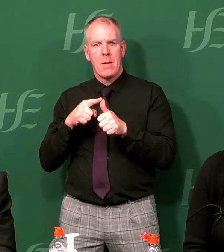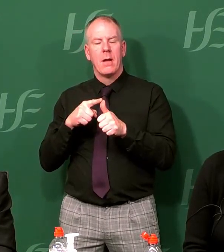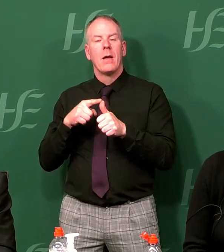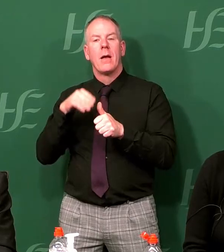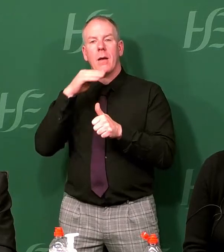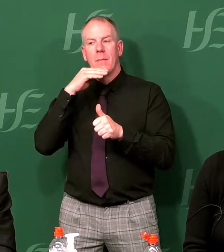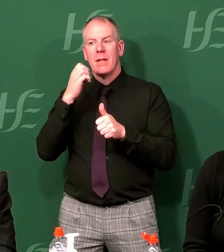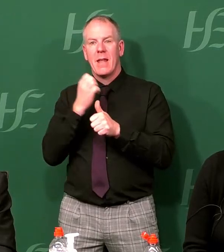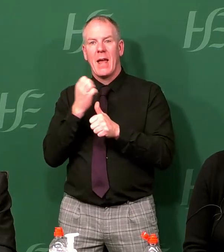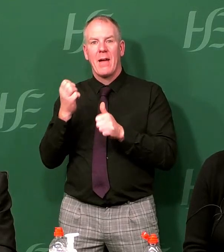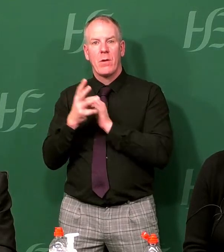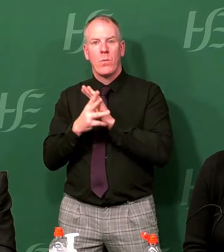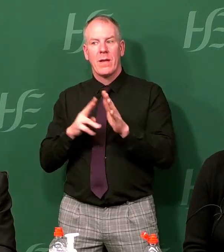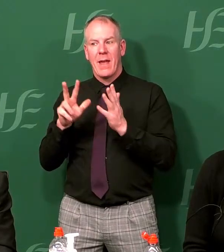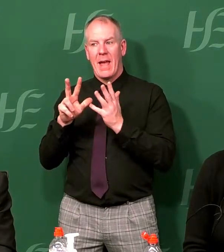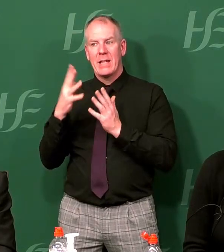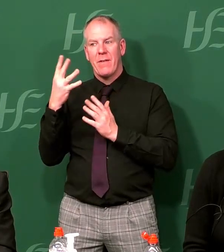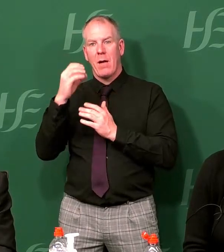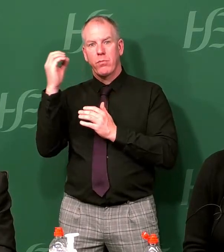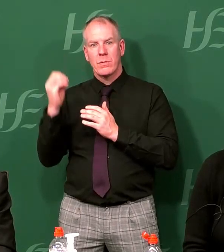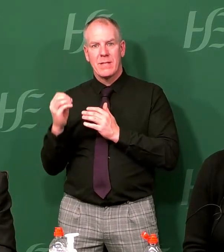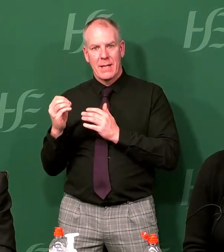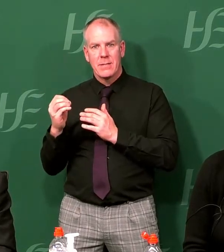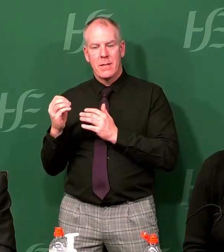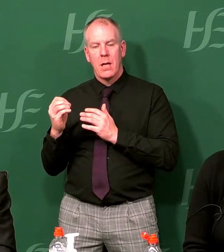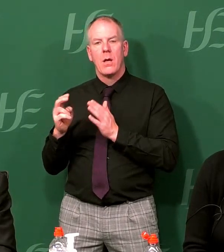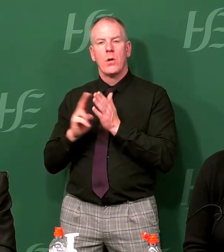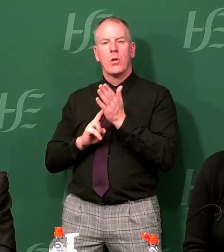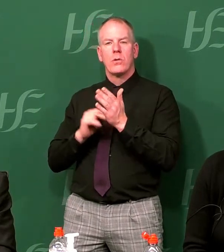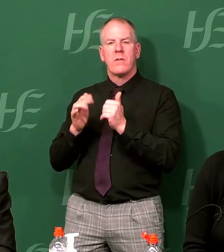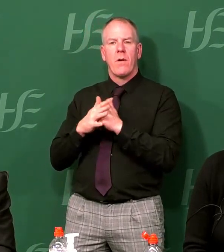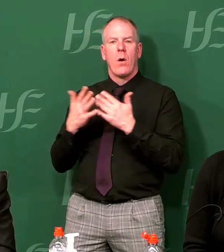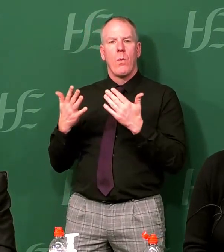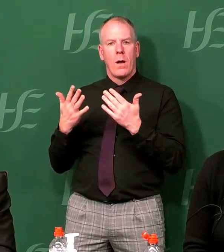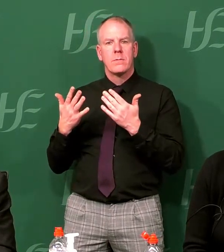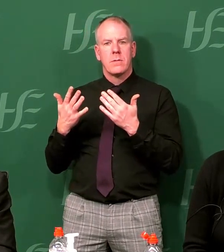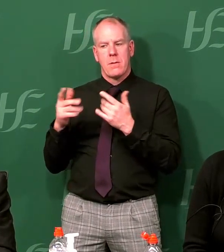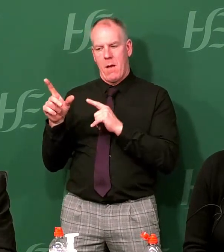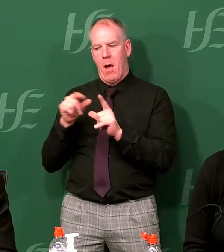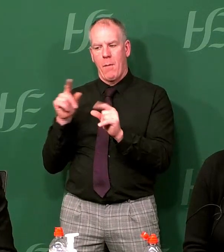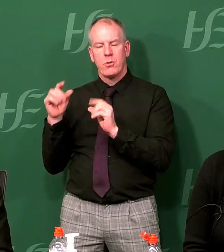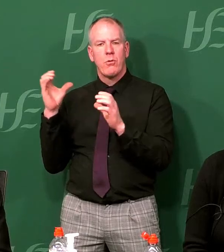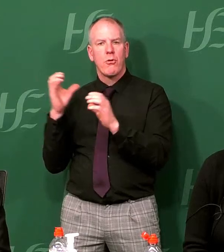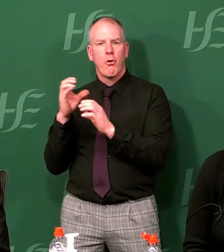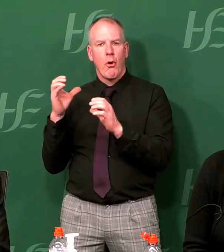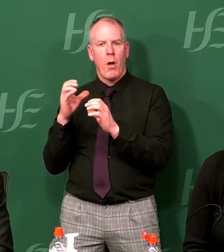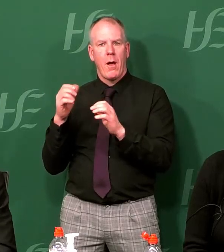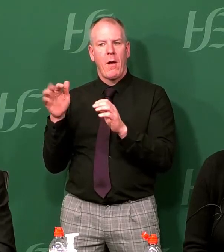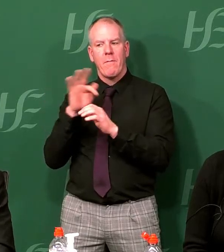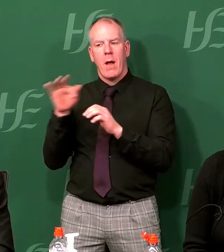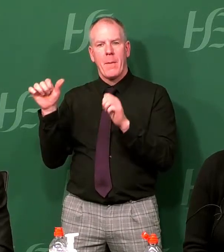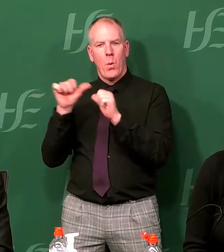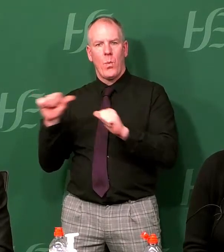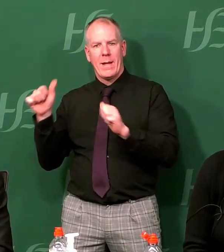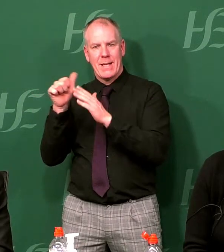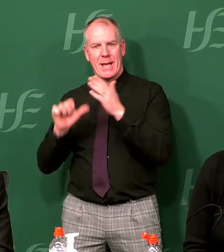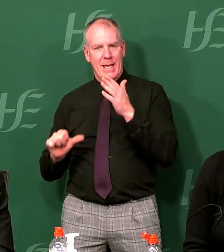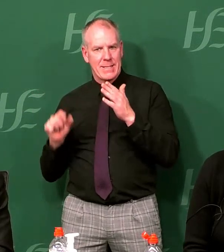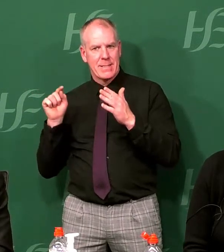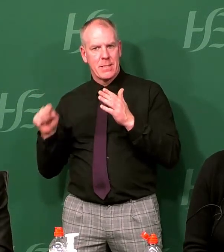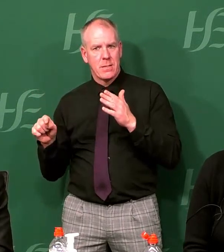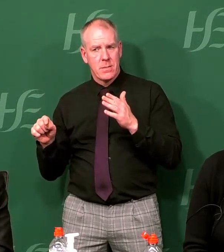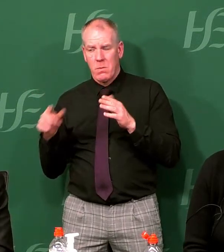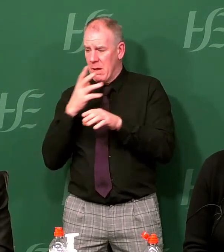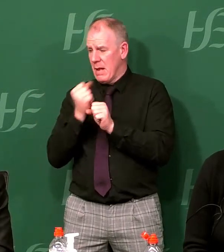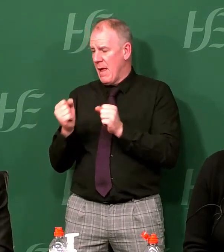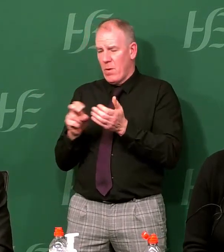about 85% of those bed days were being utilised for elective care, so on our waiting lists. So that's a capacity that we